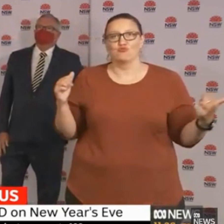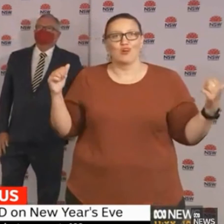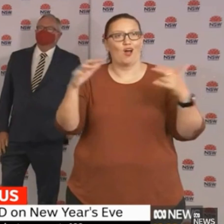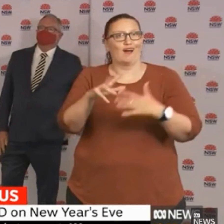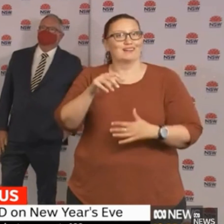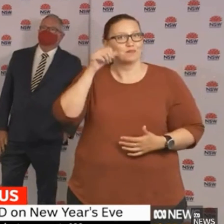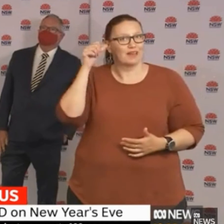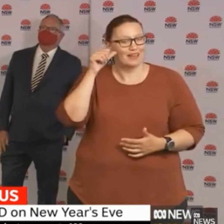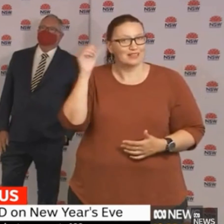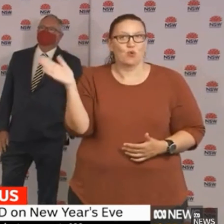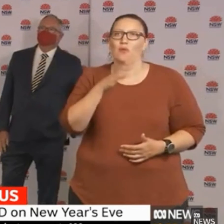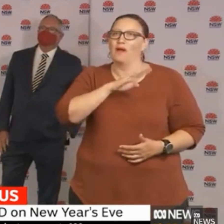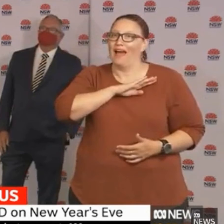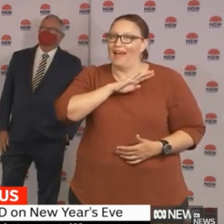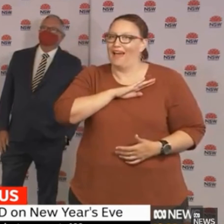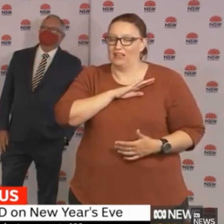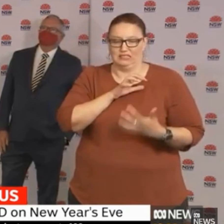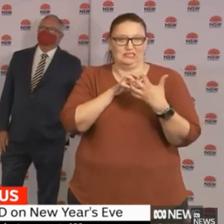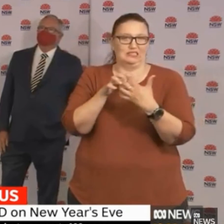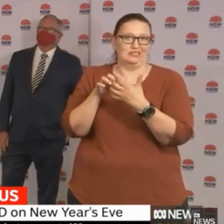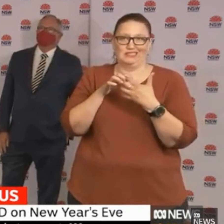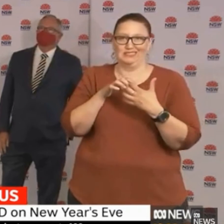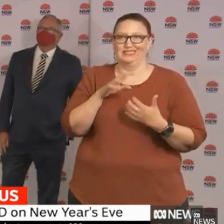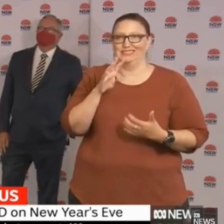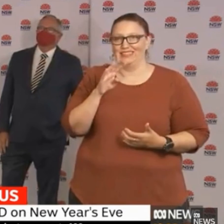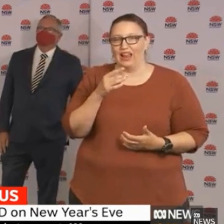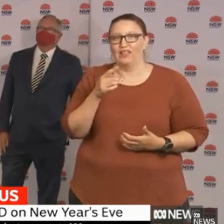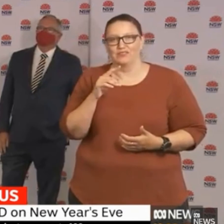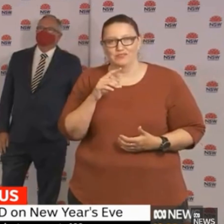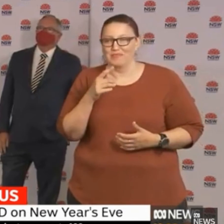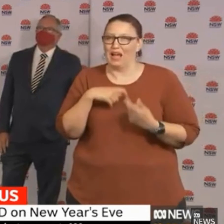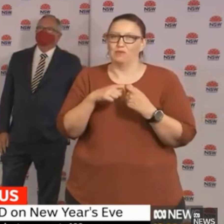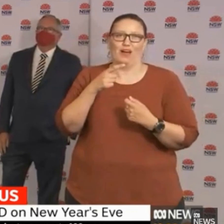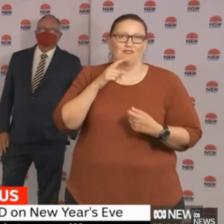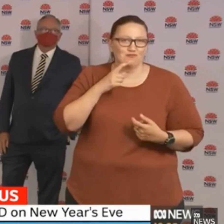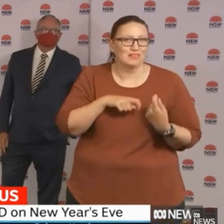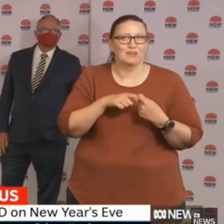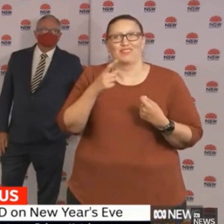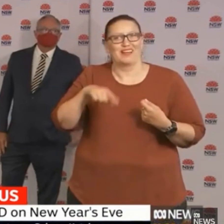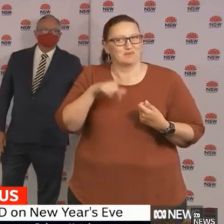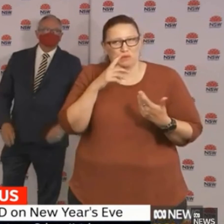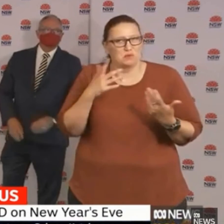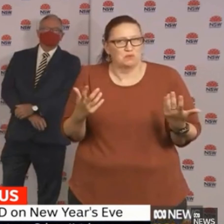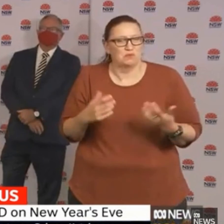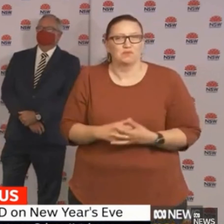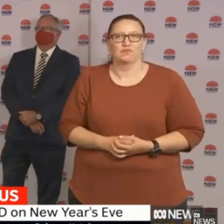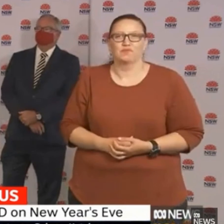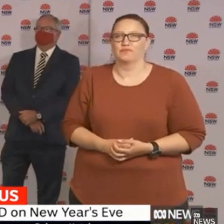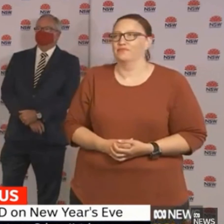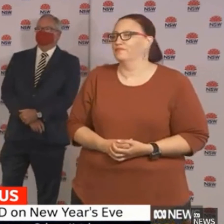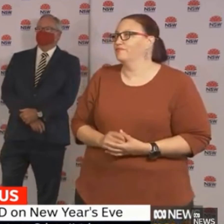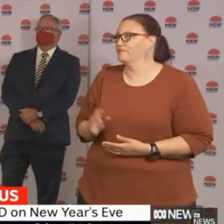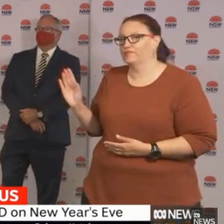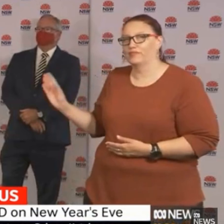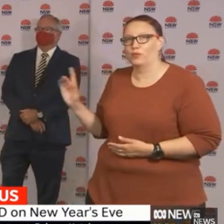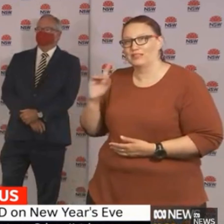to the beach, everybody in parks, all on the waterfront, and therefore having a lot of people? Well, that's why we've said already, and if you note, some weeks